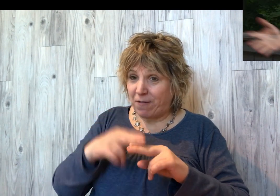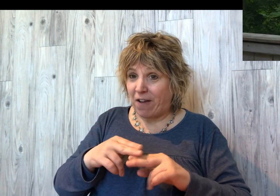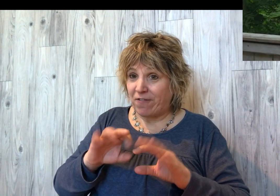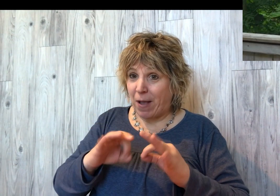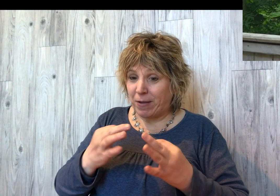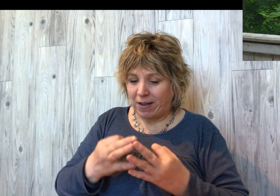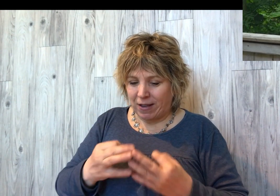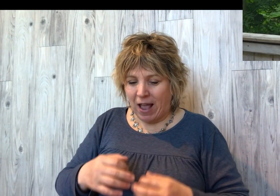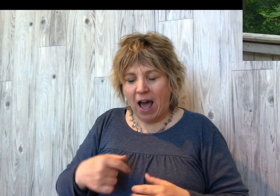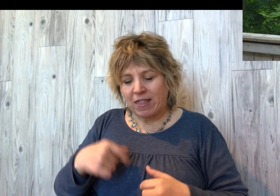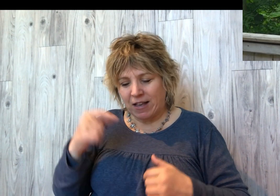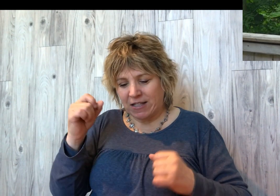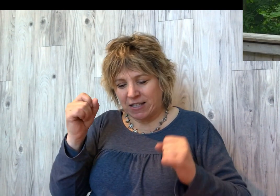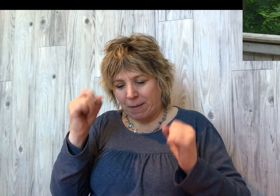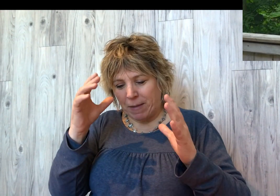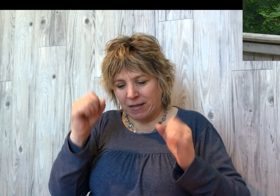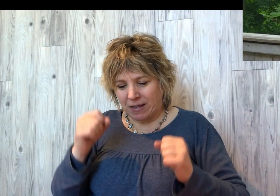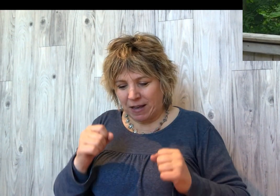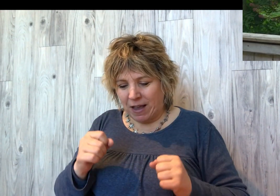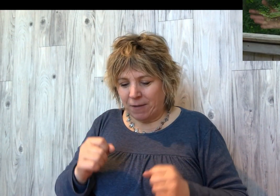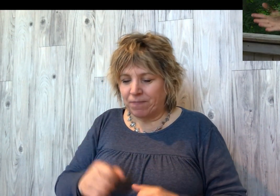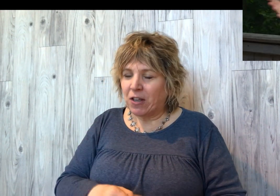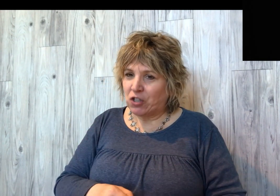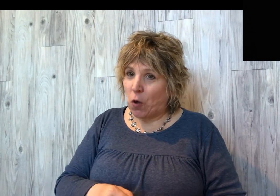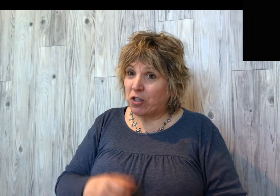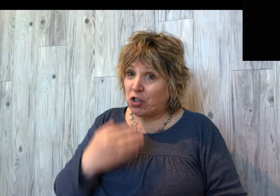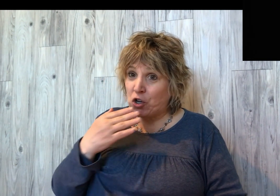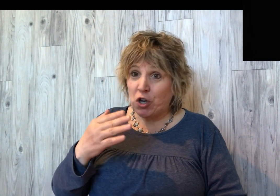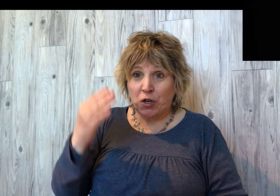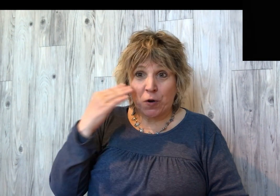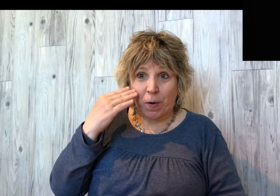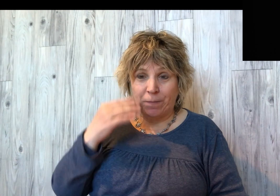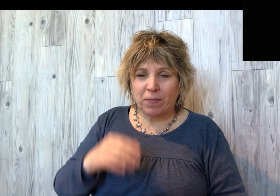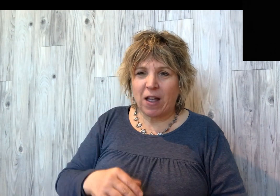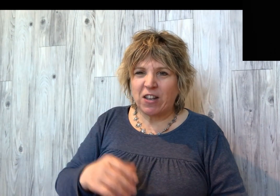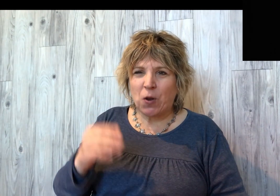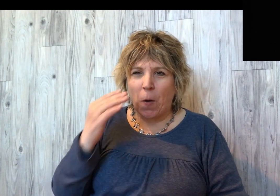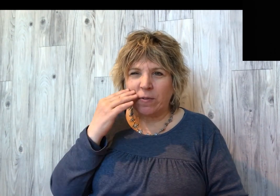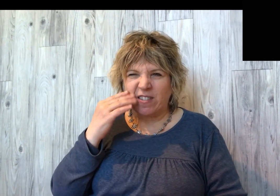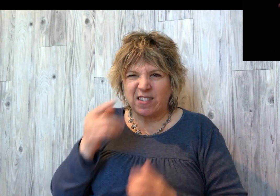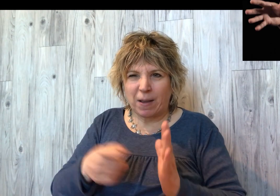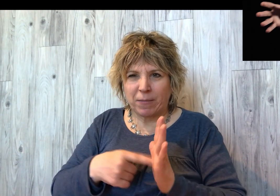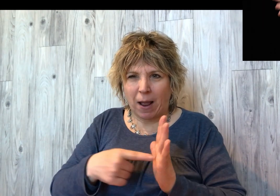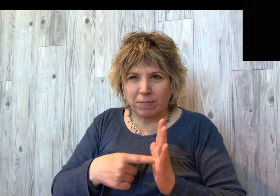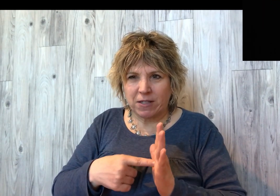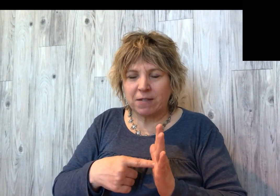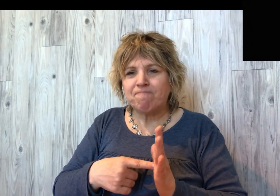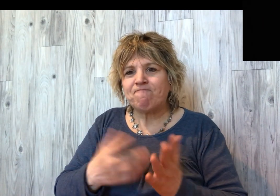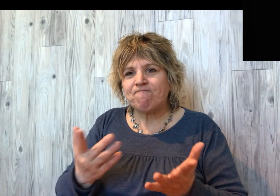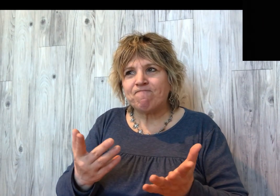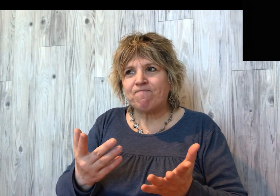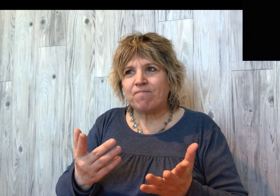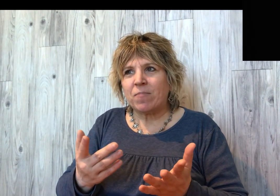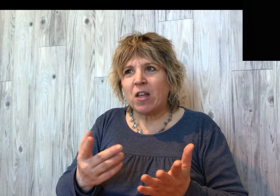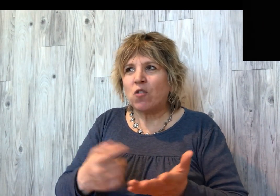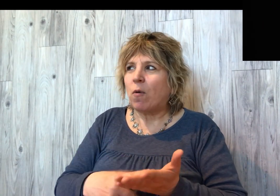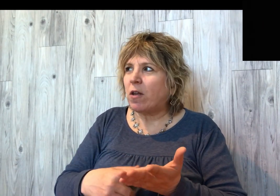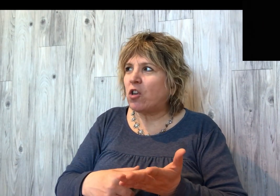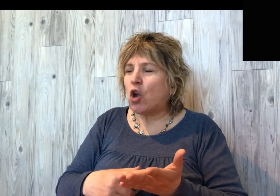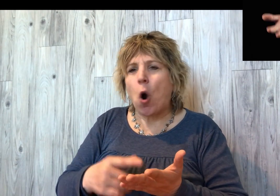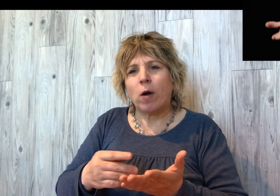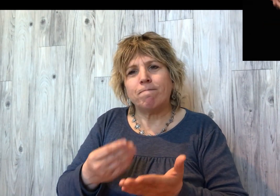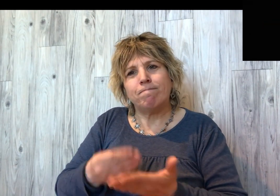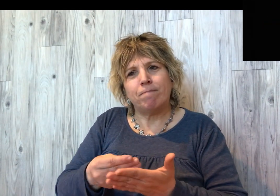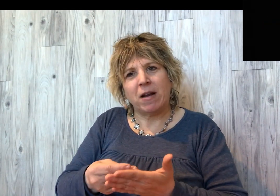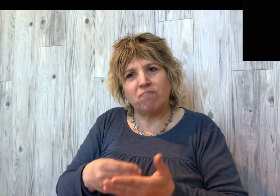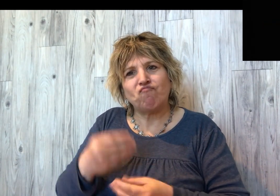have family in Germany. So I go, wow, that's awesome. Germany's our second biggest audience. Didn't know. You know, at this time of our service, though, we always like to talk about what